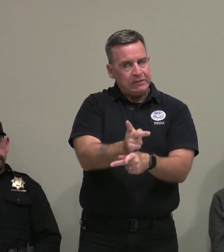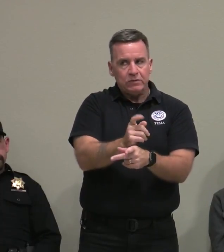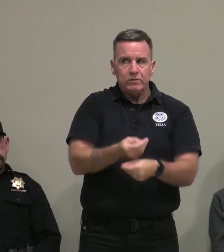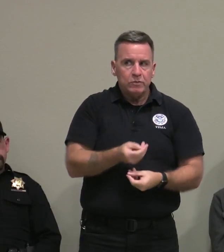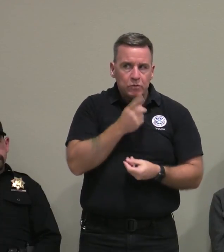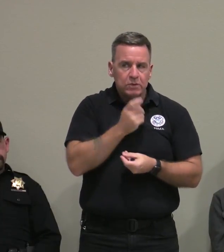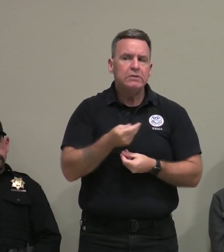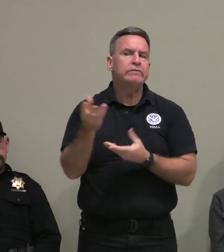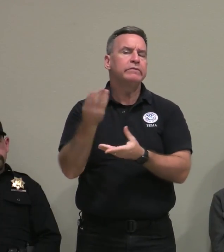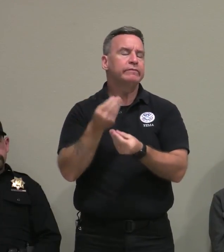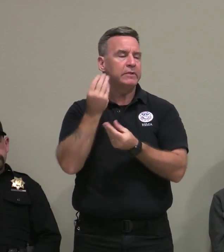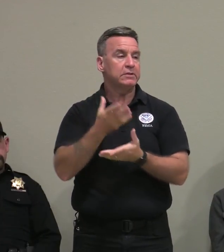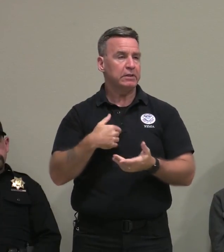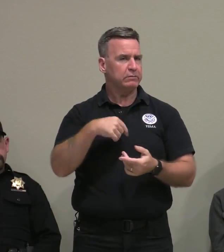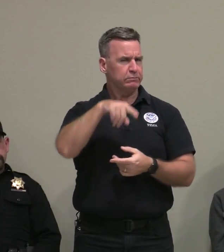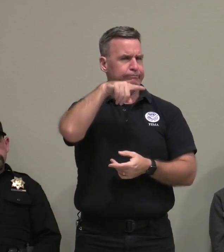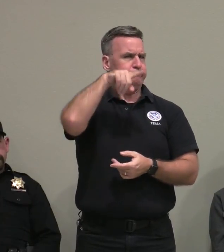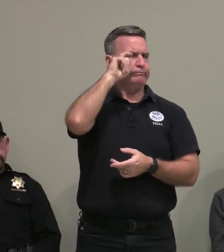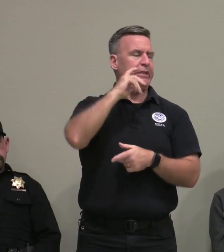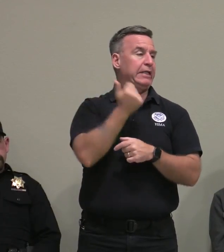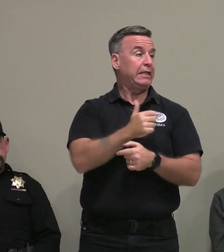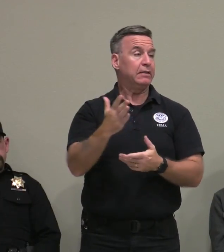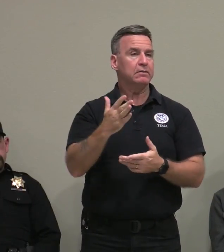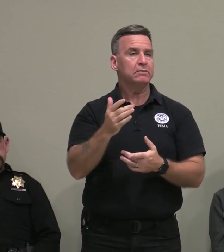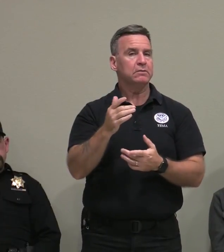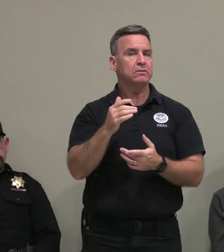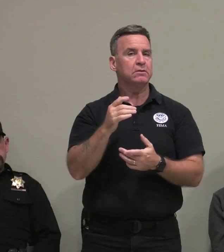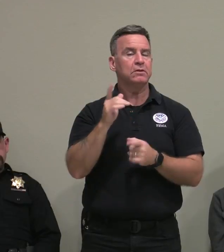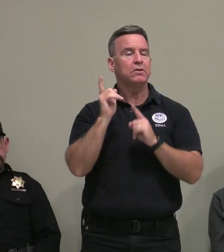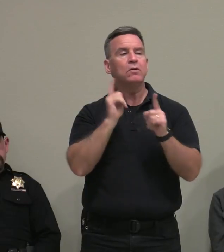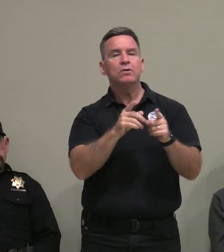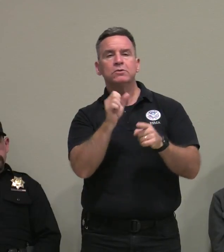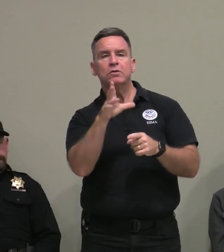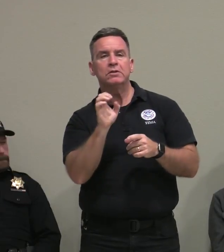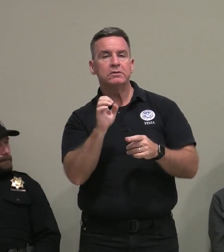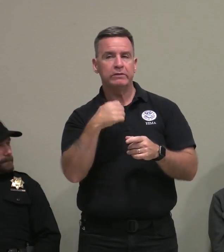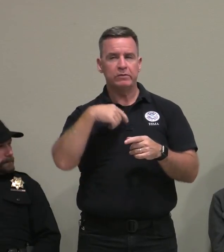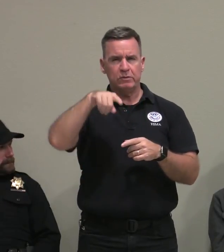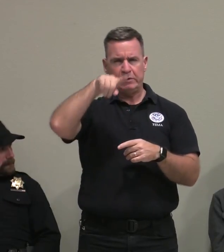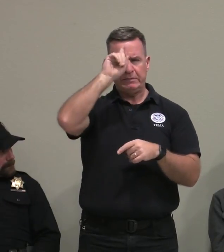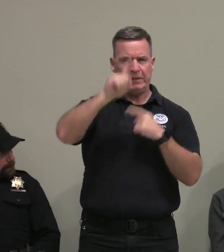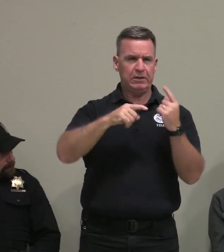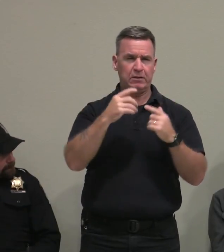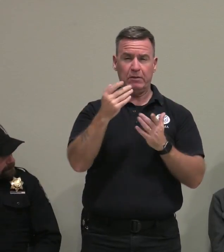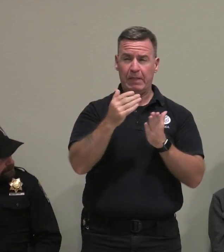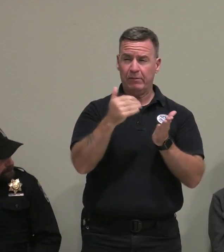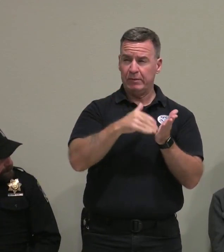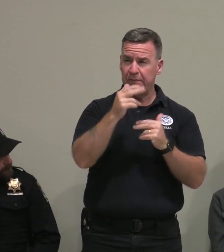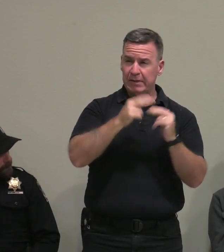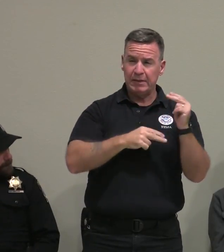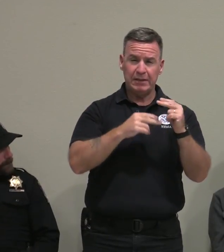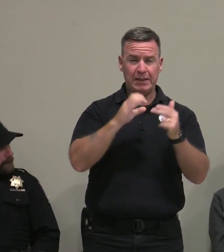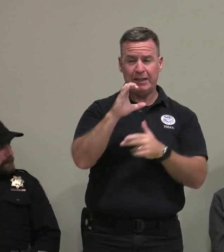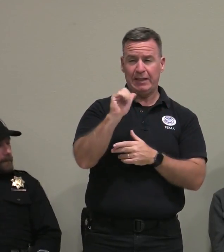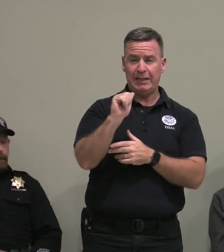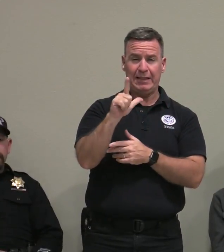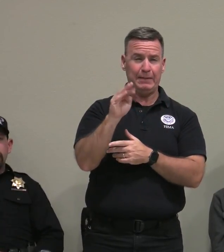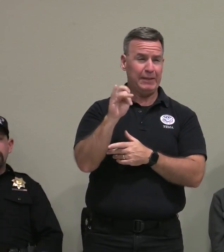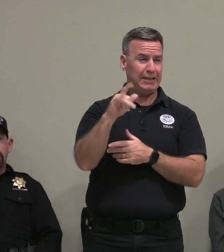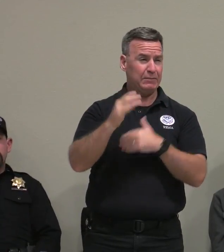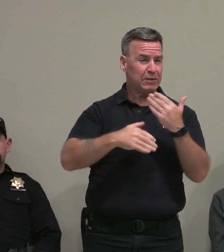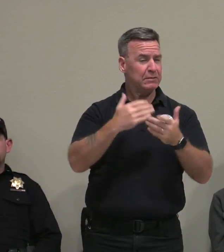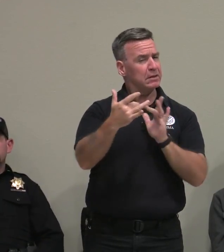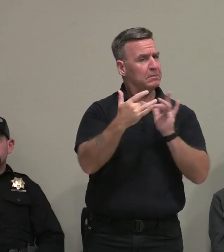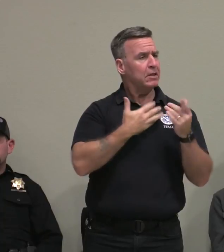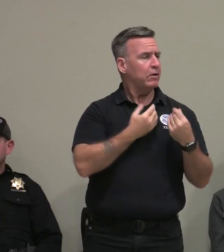information. If you have any questions about anything, go to the source. If you have questions about the rebuilding and calamity process, contact